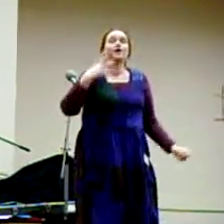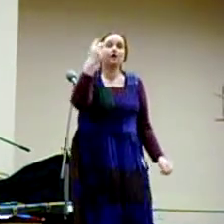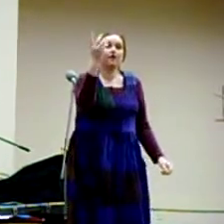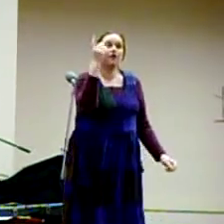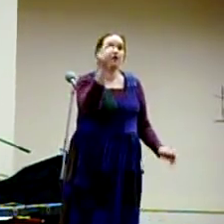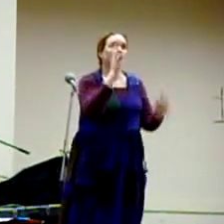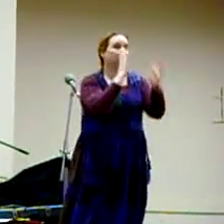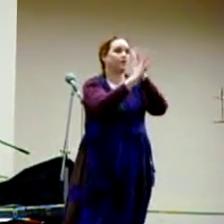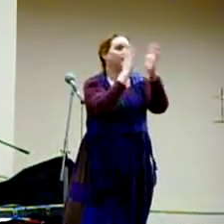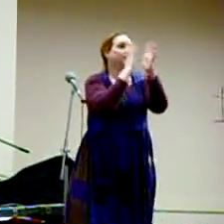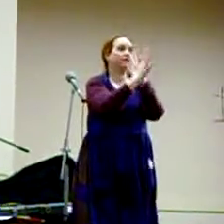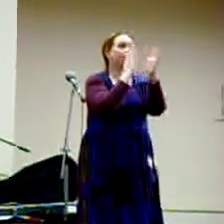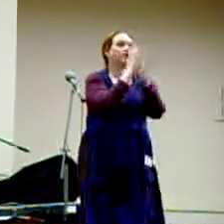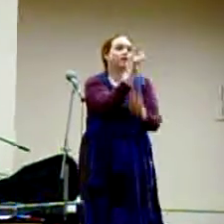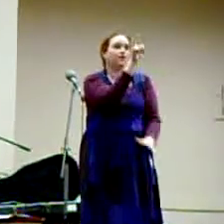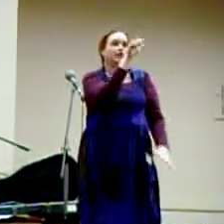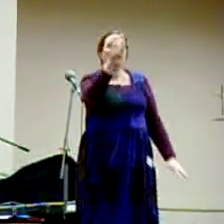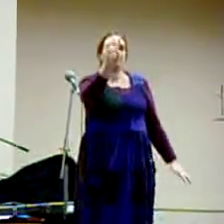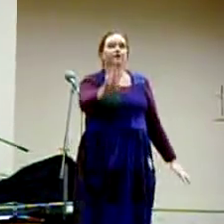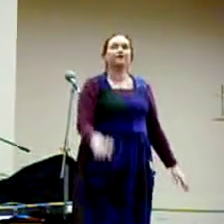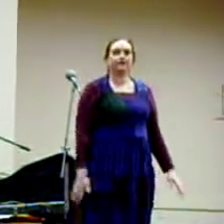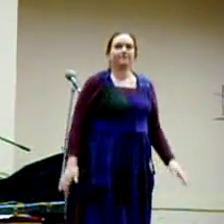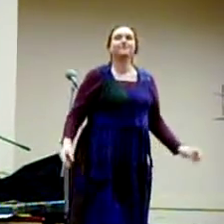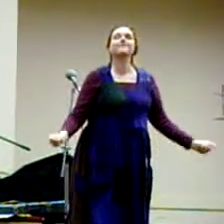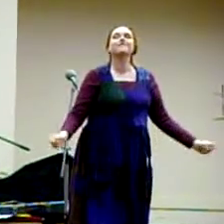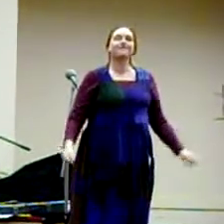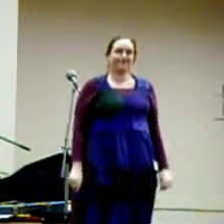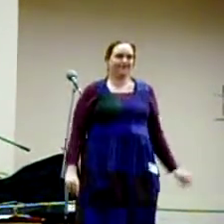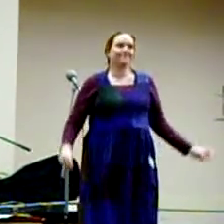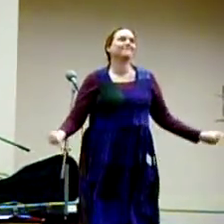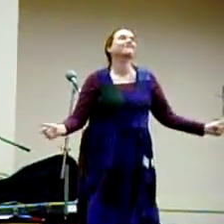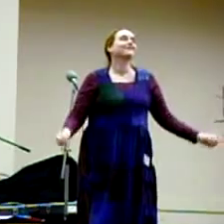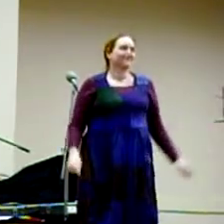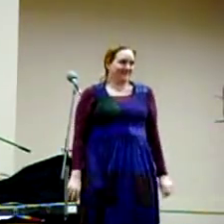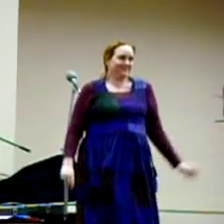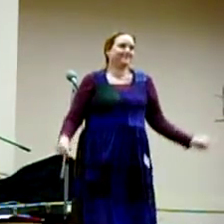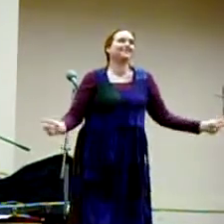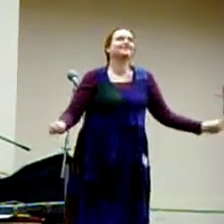out on Highway 26.